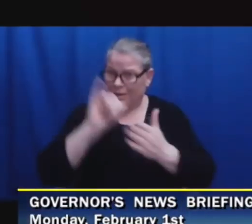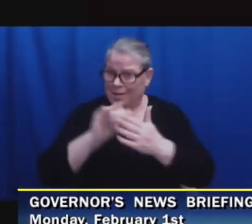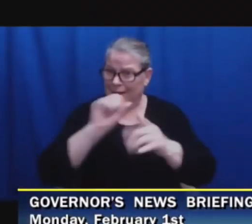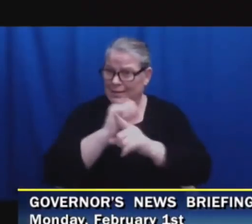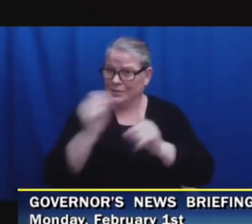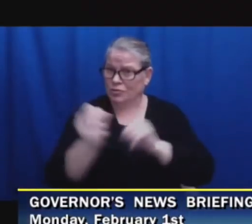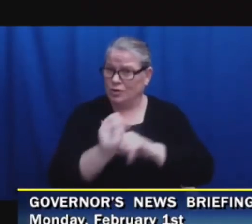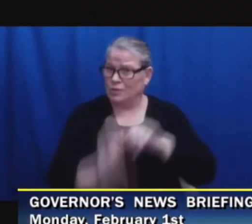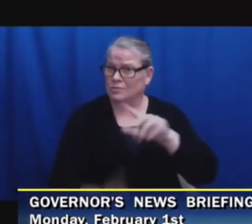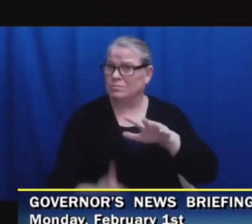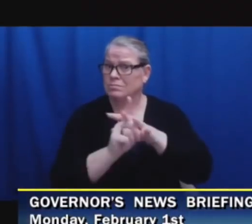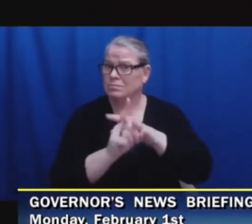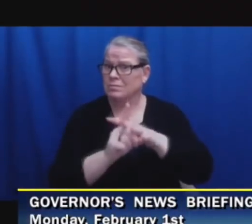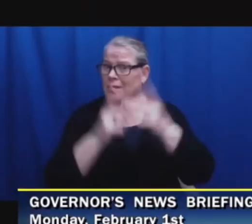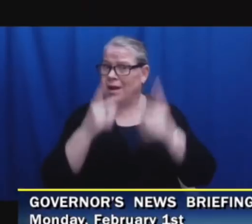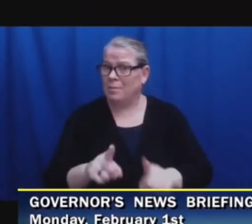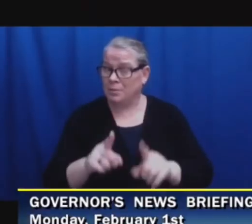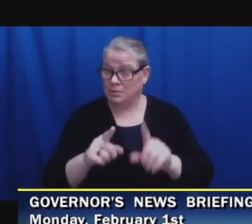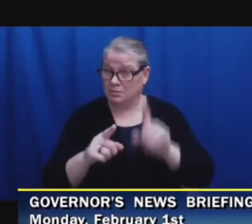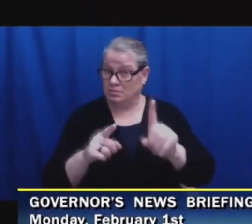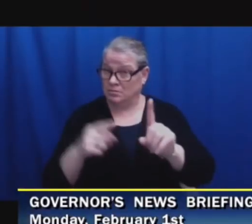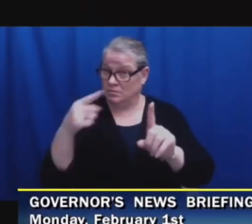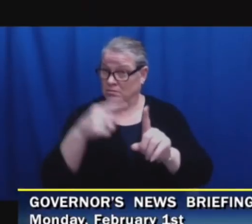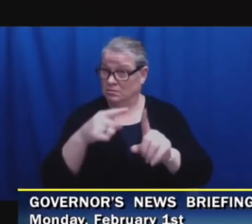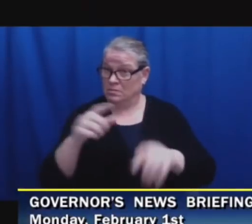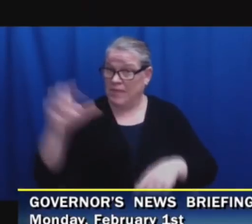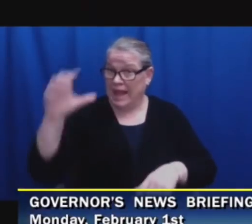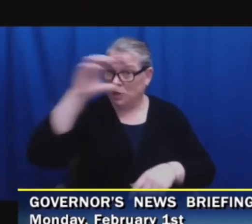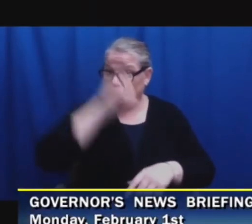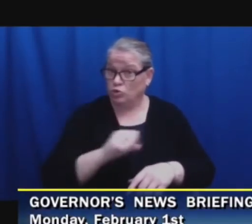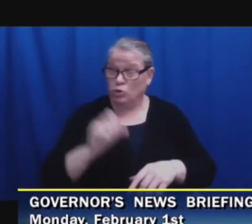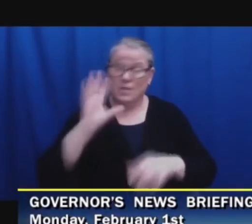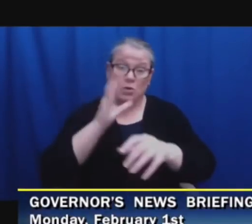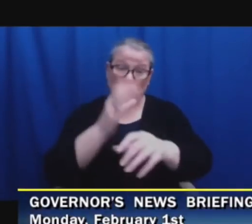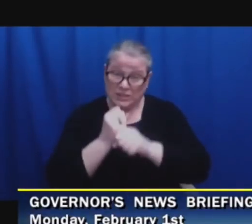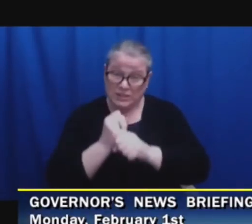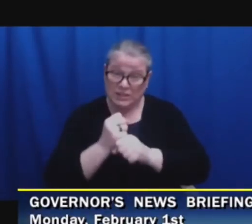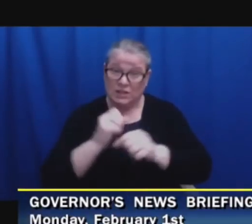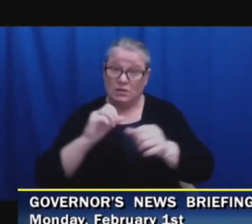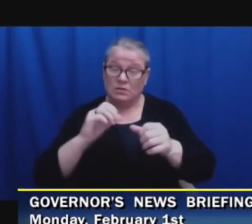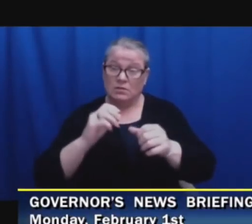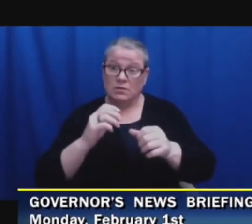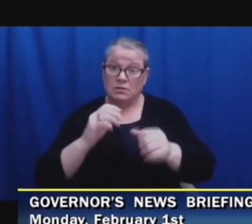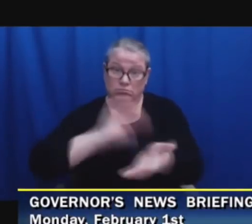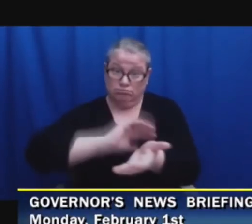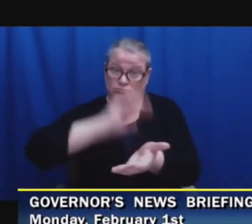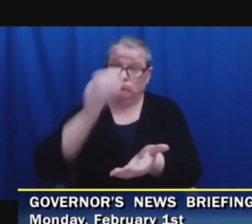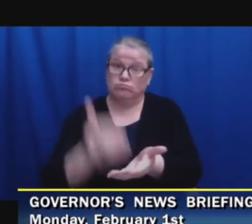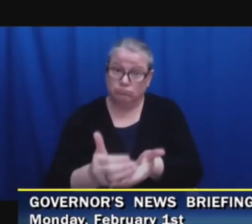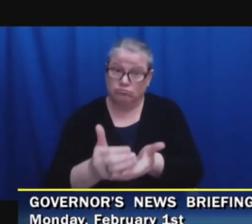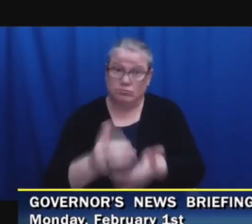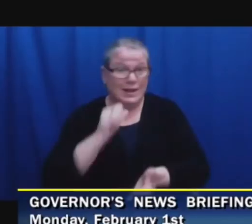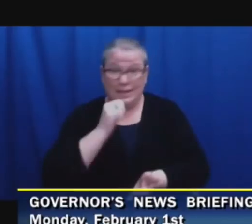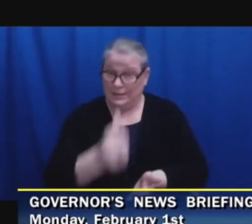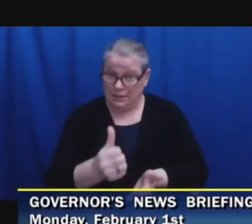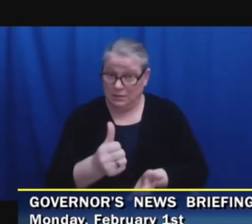an assumption was made that they'd get a certain amount of vaccines and they didn't?